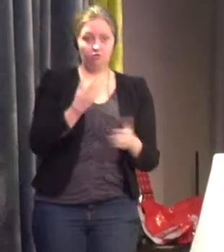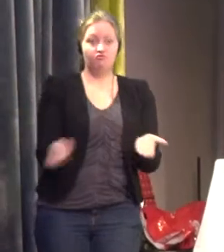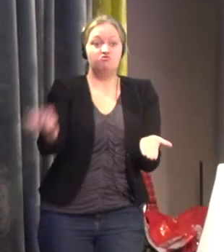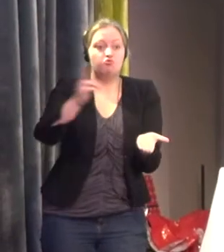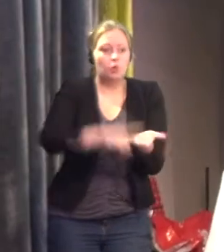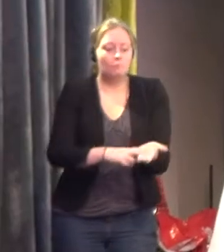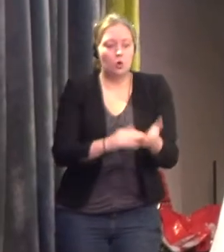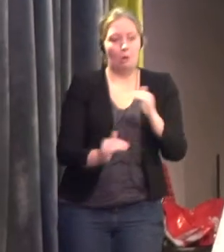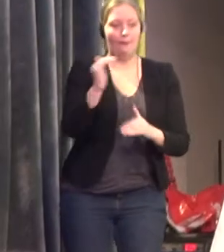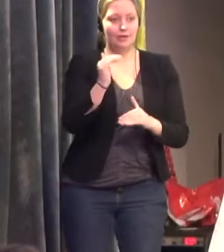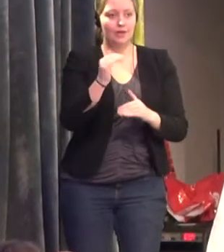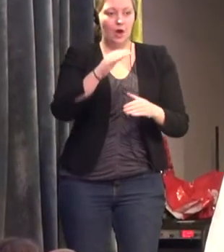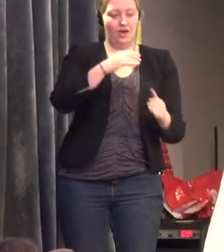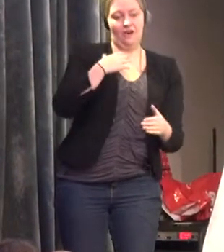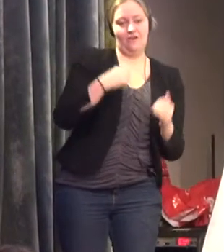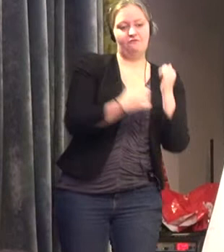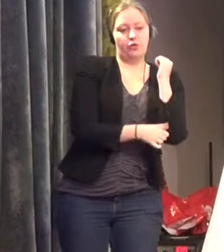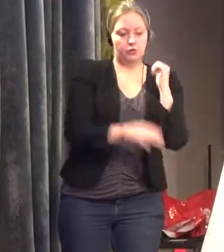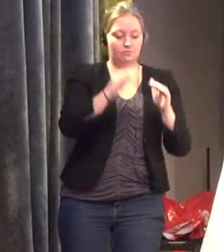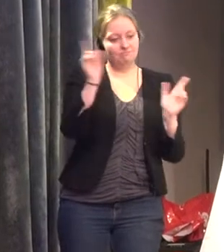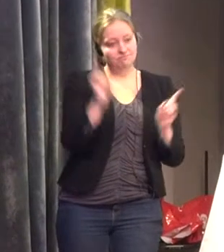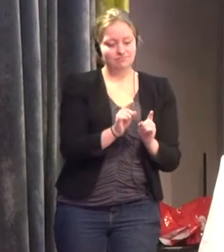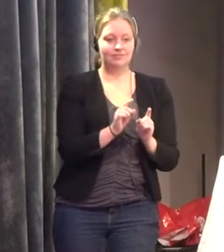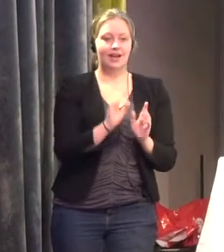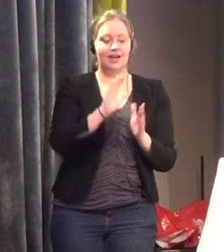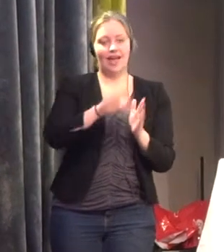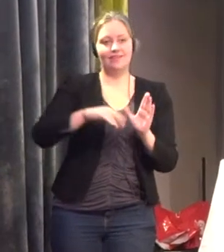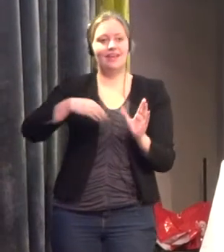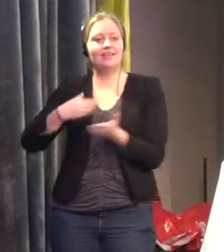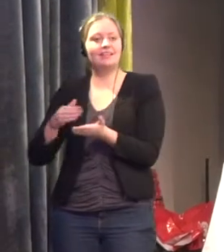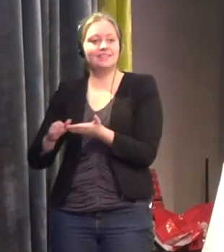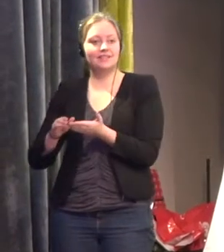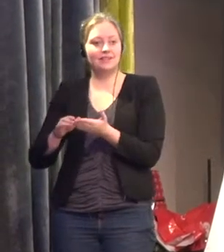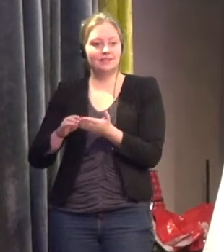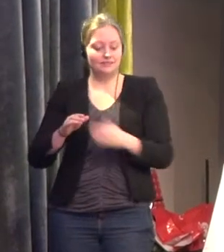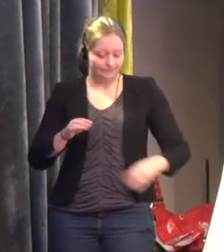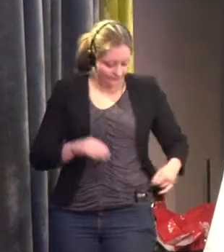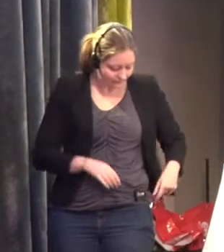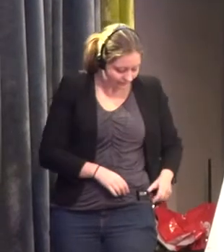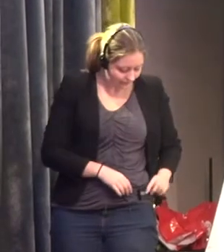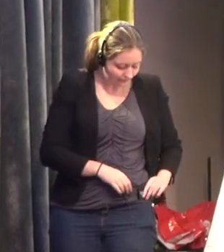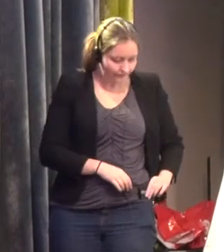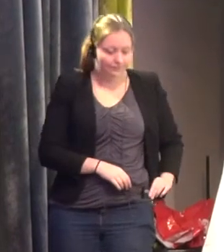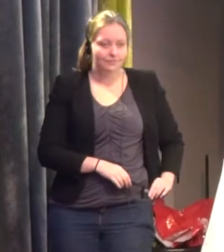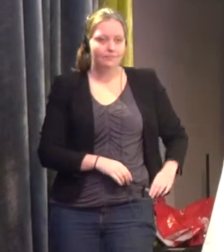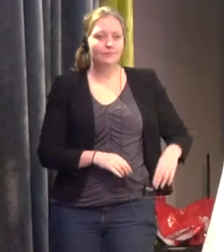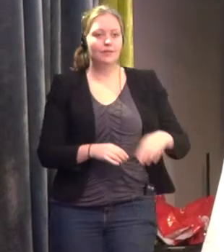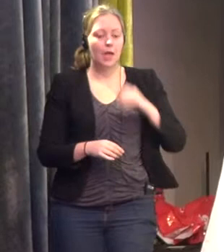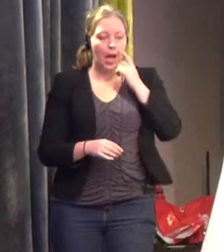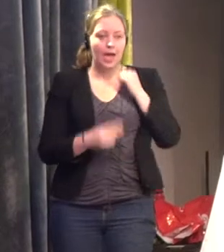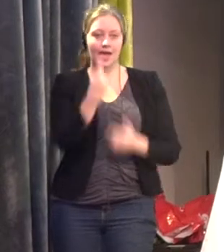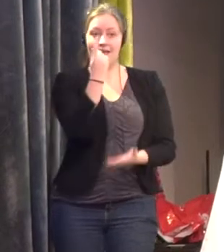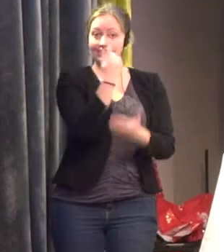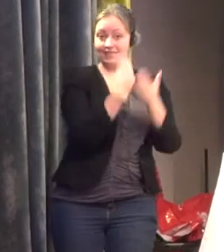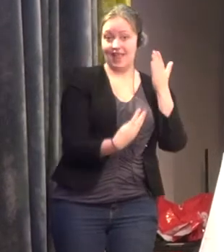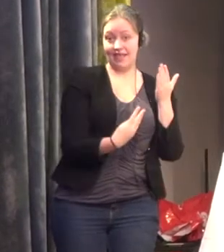population. As far as education, 1/3 of all children of primary school age not in school were thought